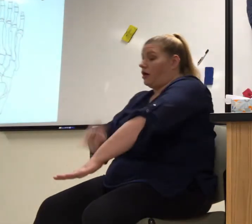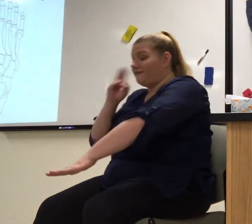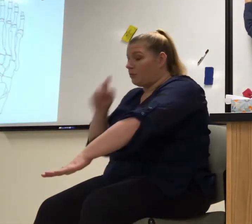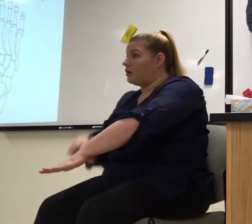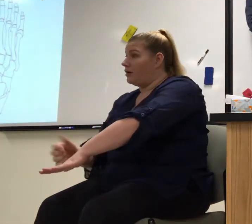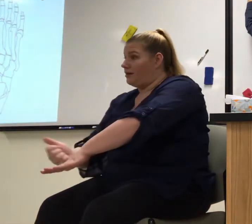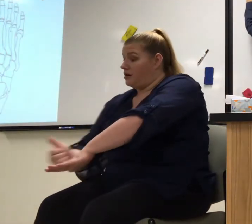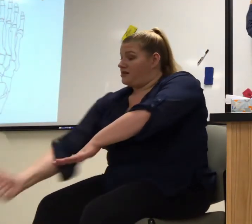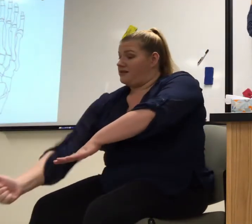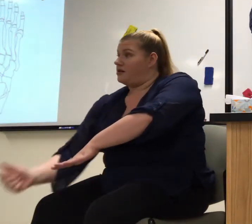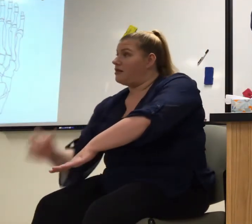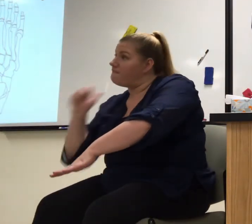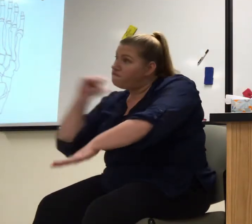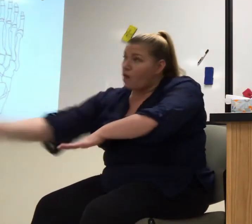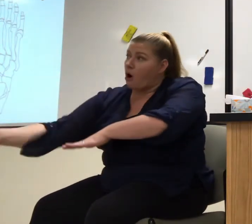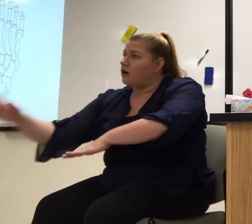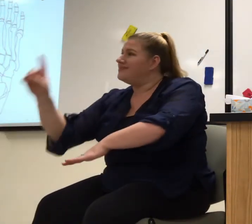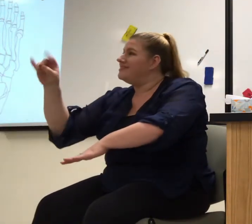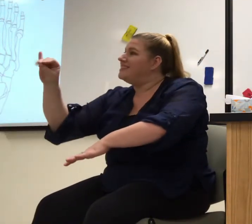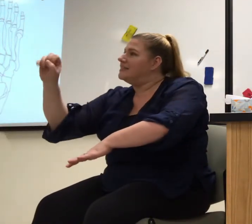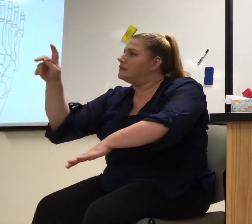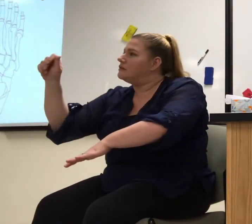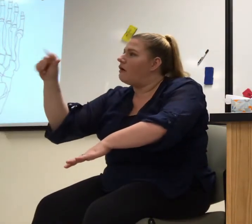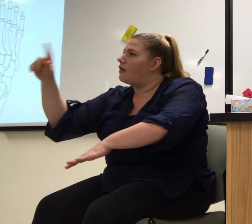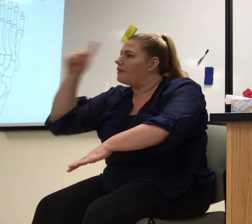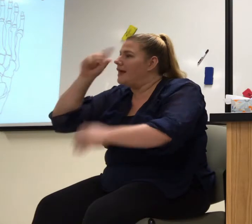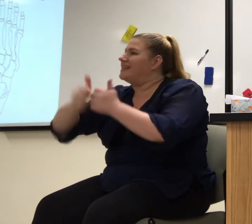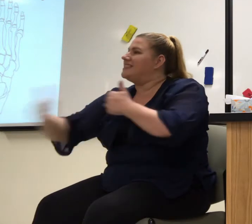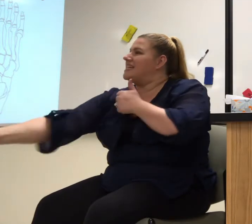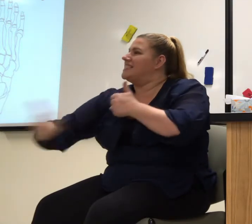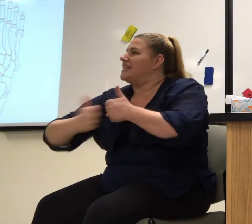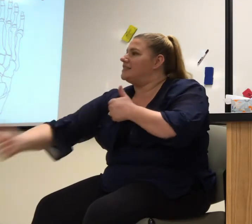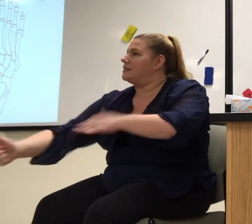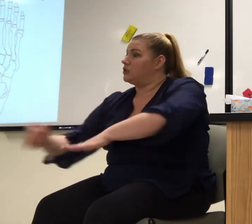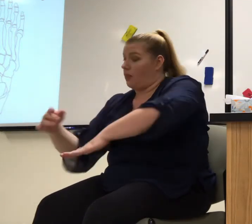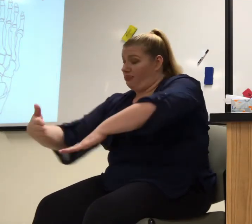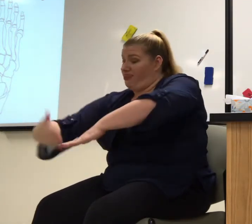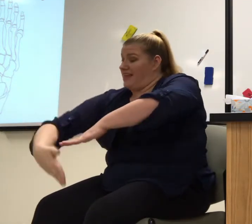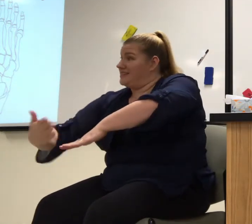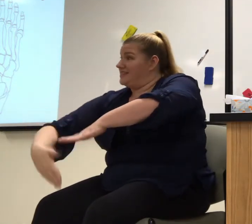In the foot, study tarsals,